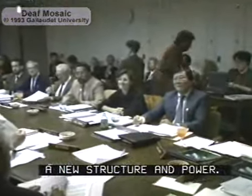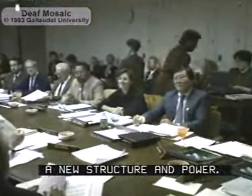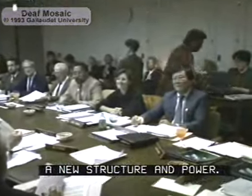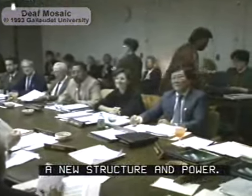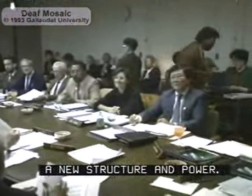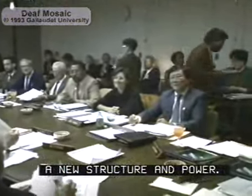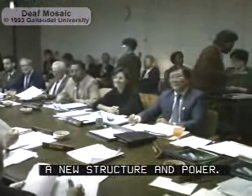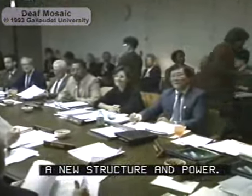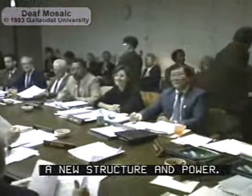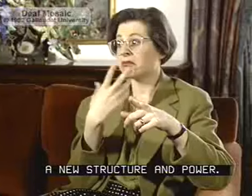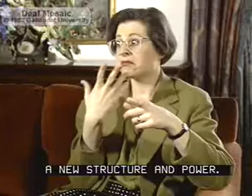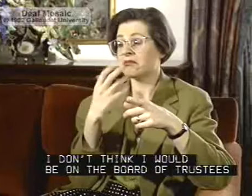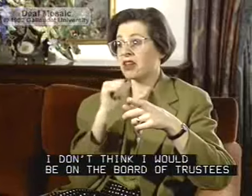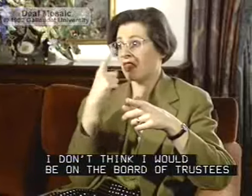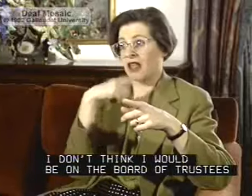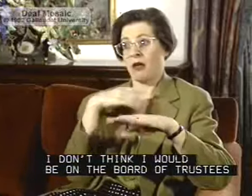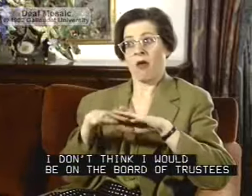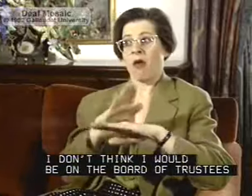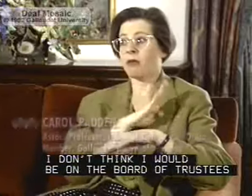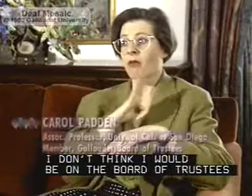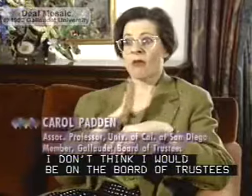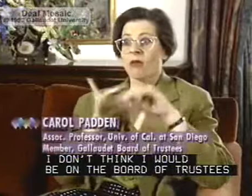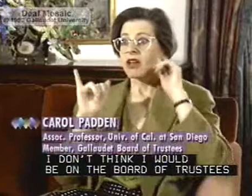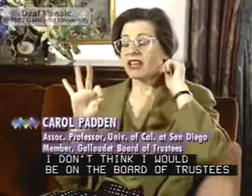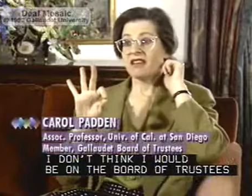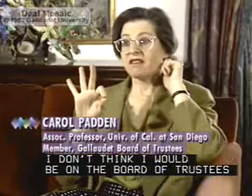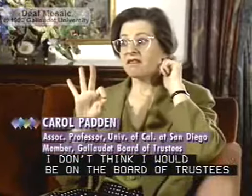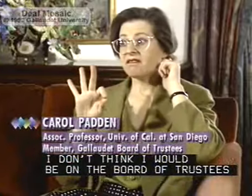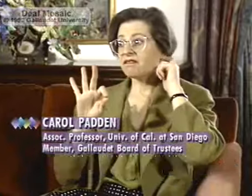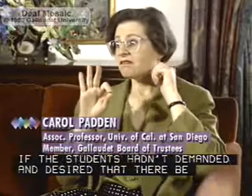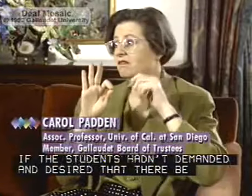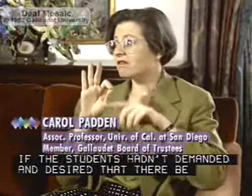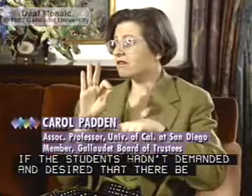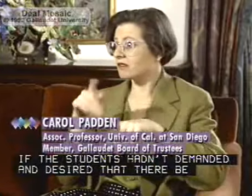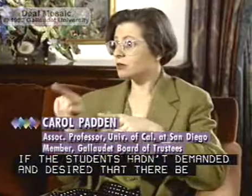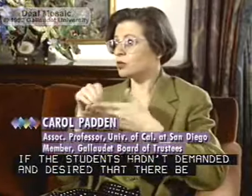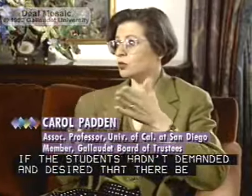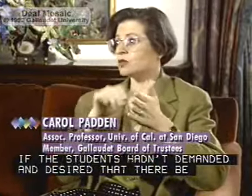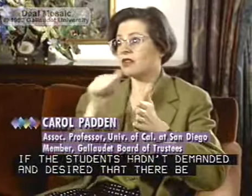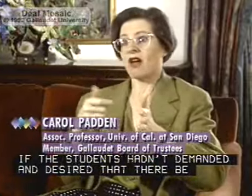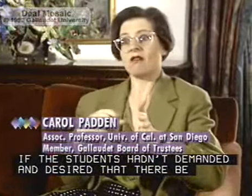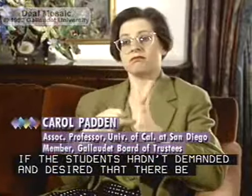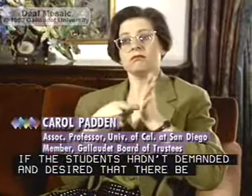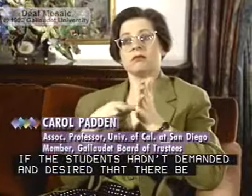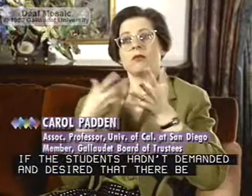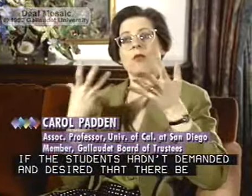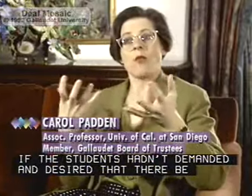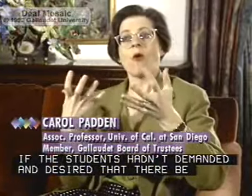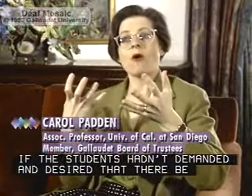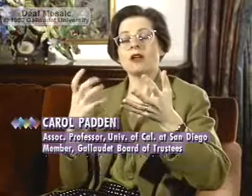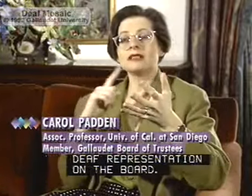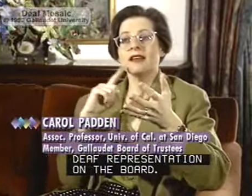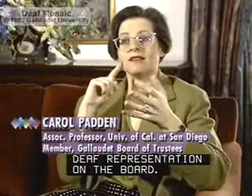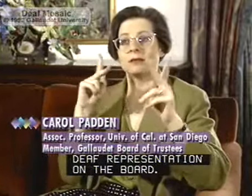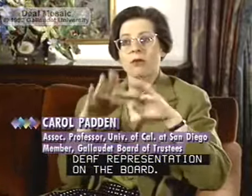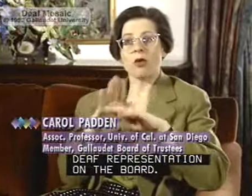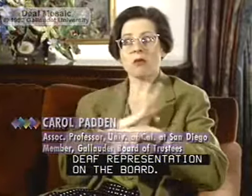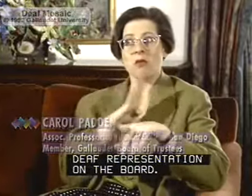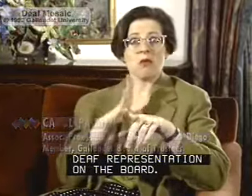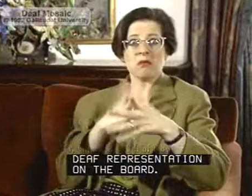power. I don't think I would be on the Board of Trustees if the students hadn't demanded and desired that there be deaf representation on the